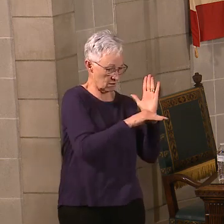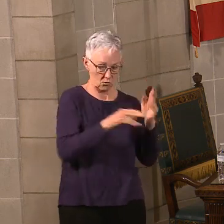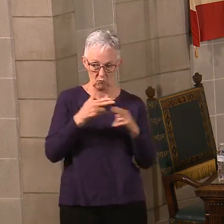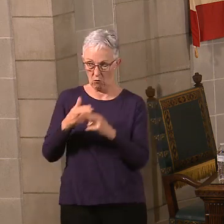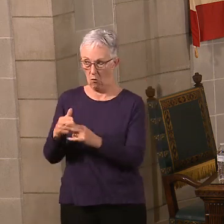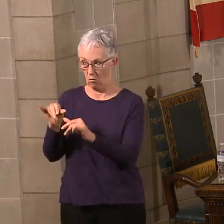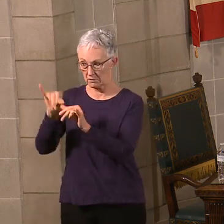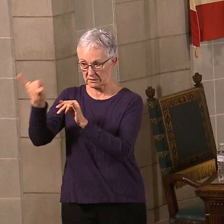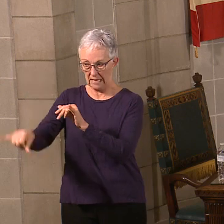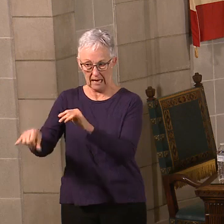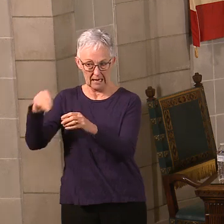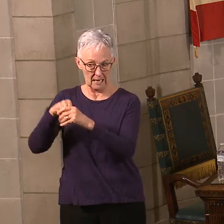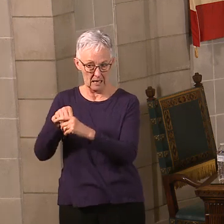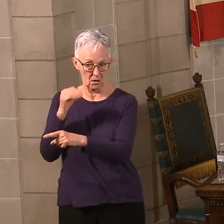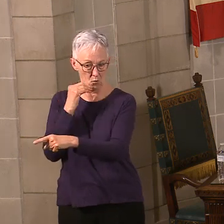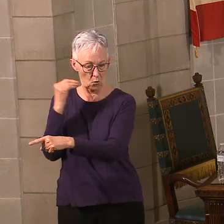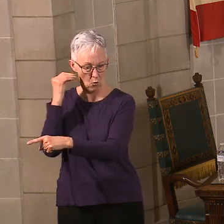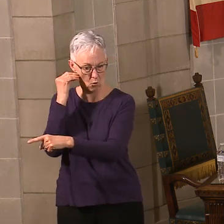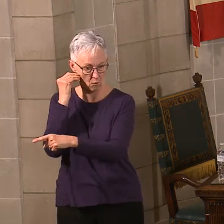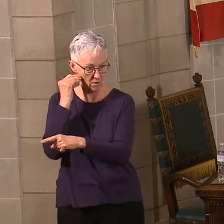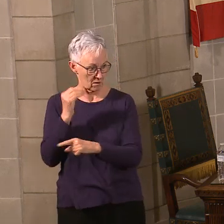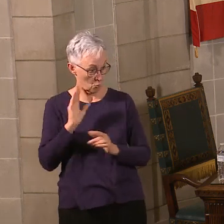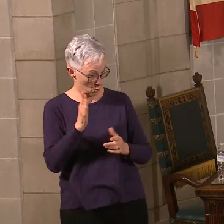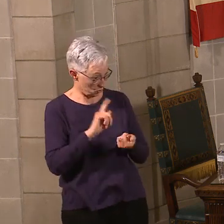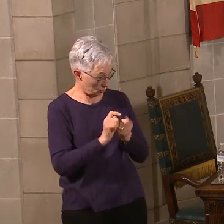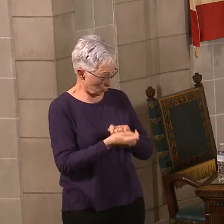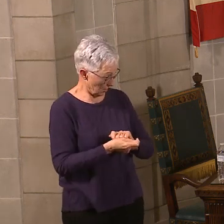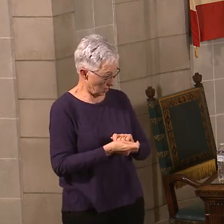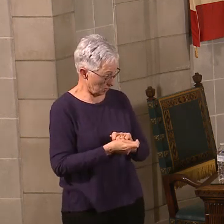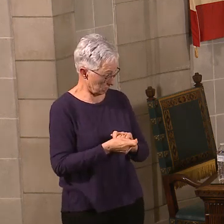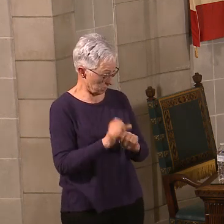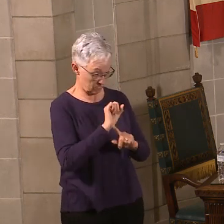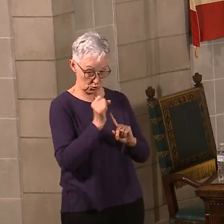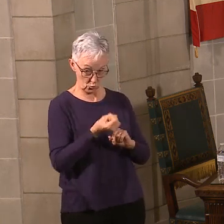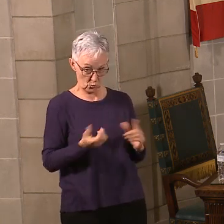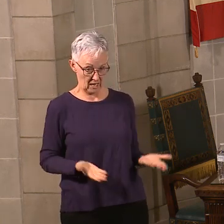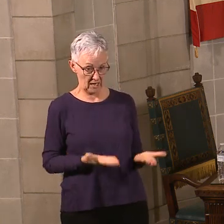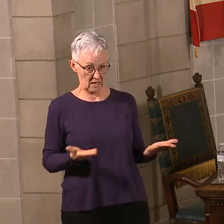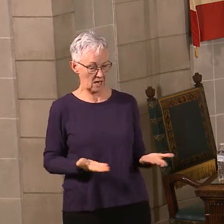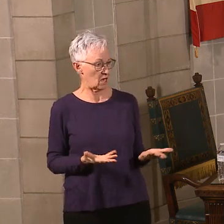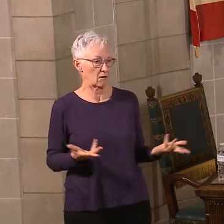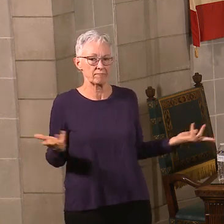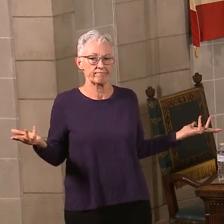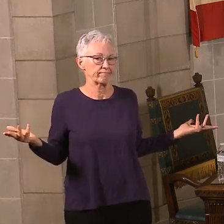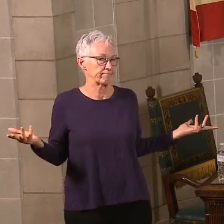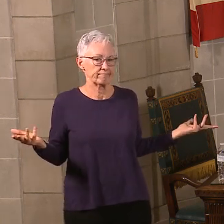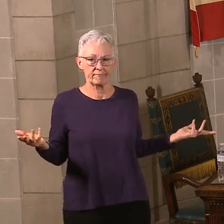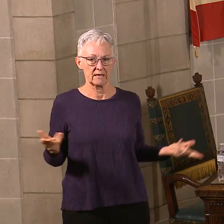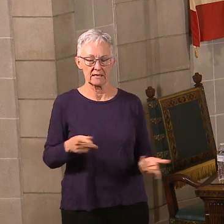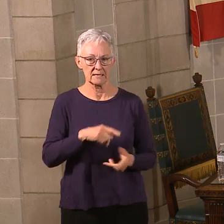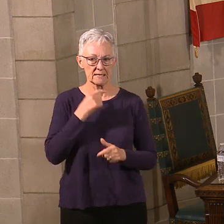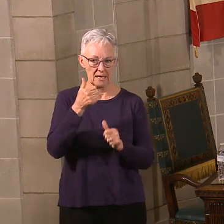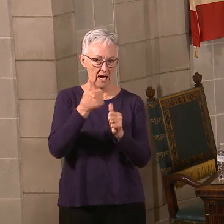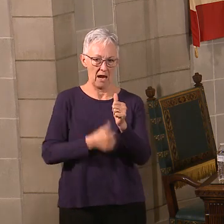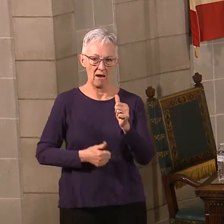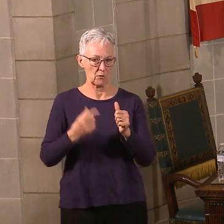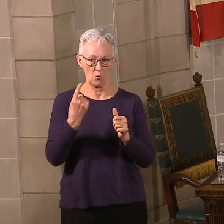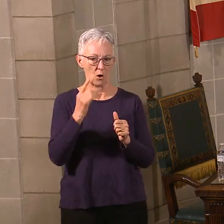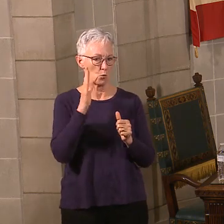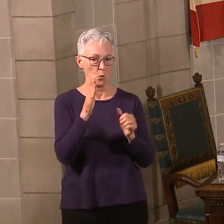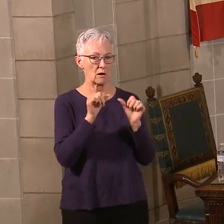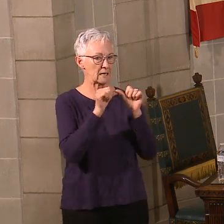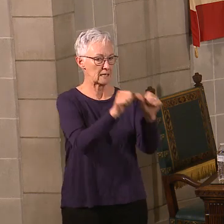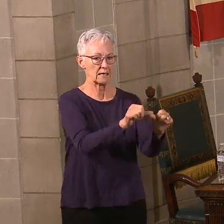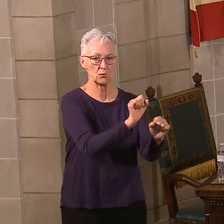in other states, you'll see that almost every industry is deemed an essential industry. So just about everybody would stay at work, continuing to do what they're